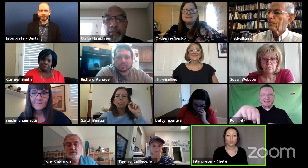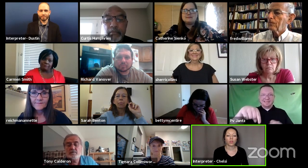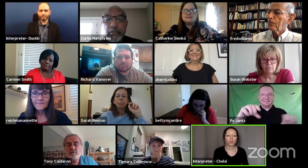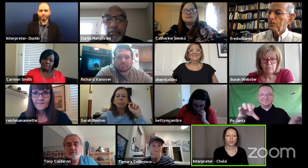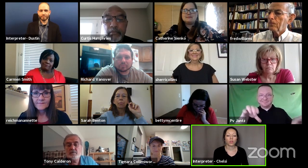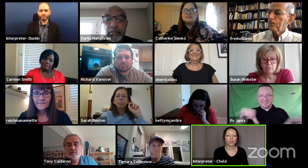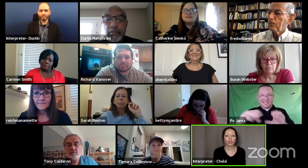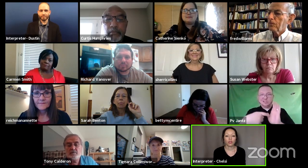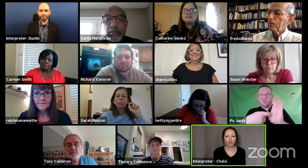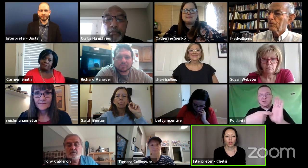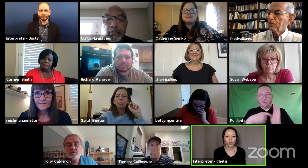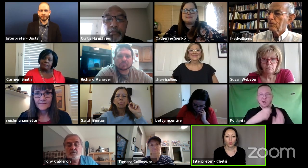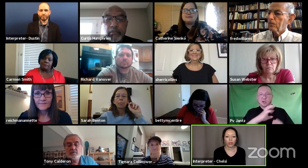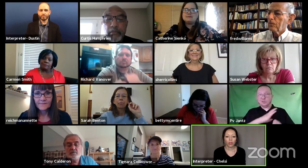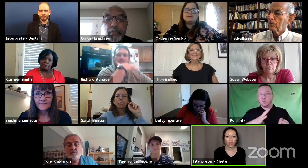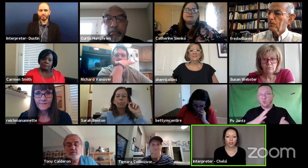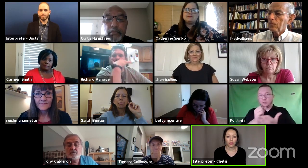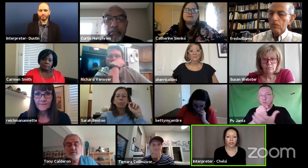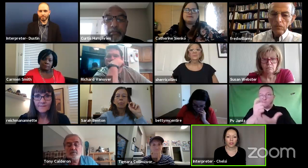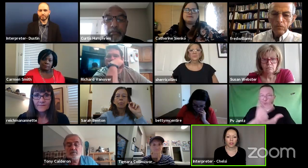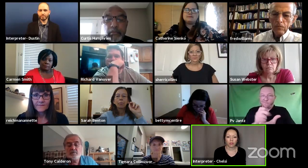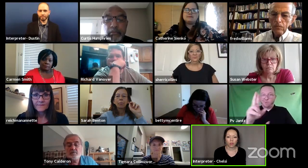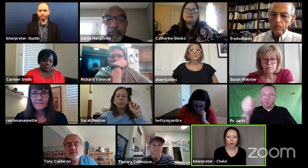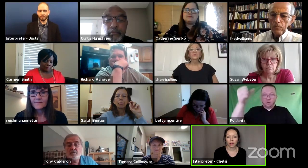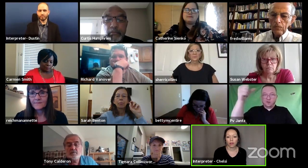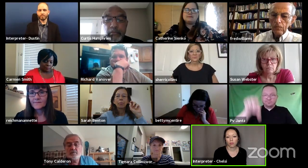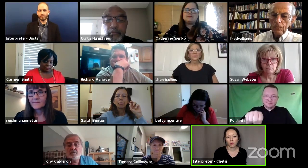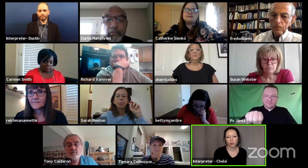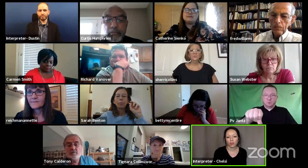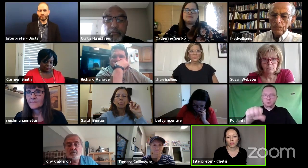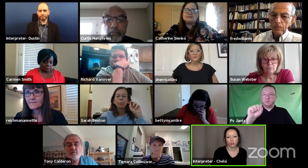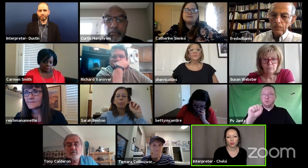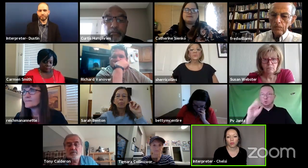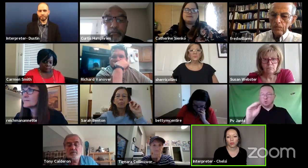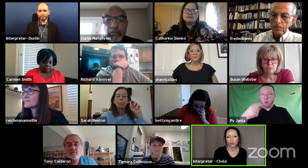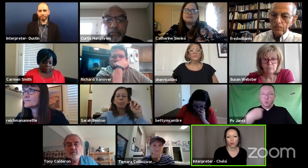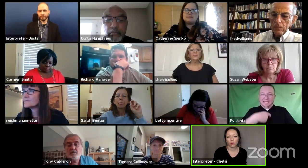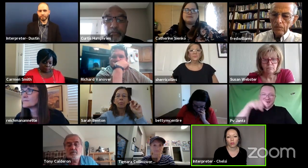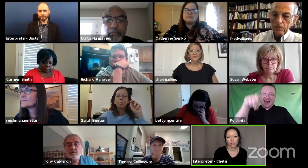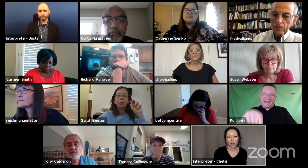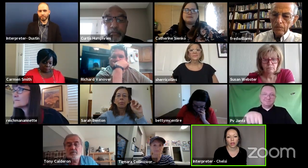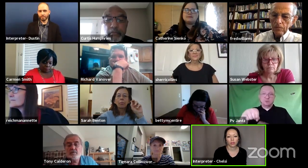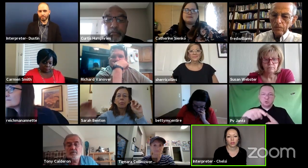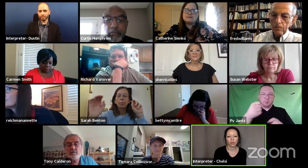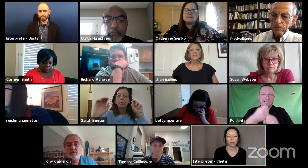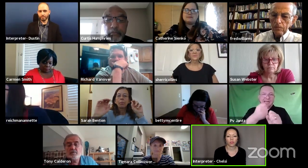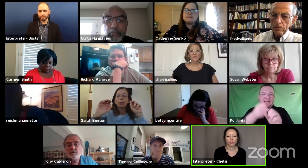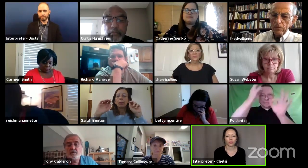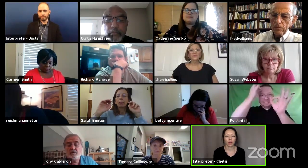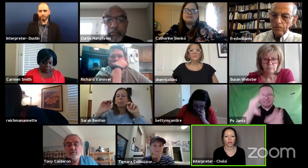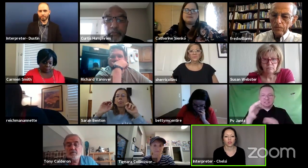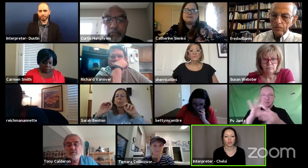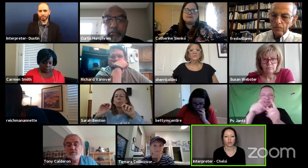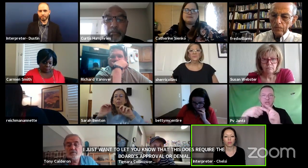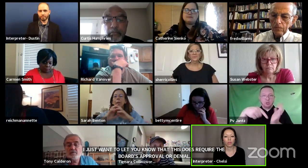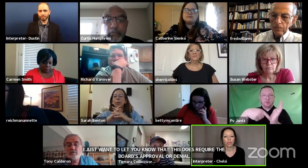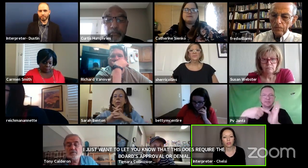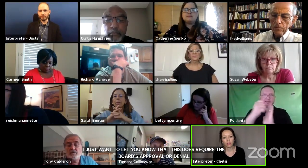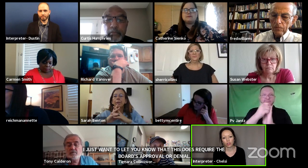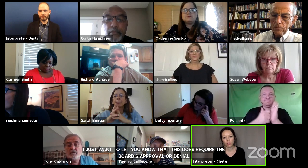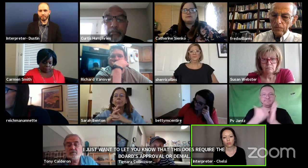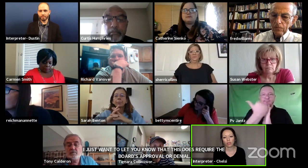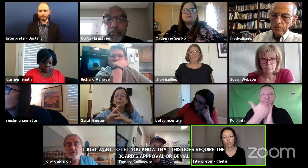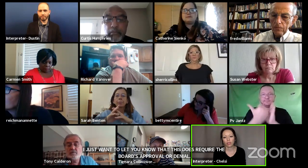I just want to let you know that this does require the board's approval or denial. So we do have to make